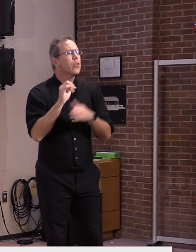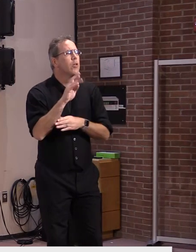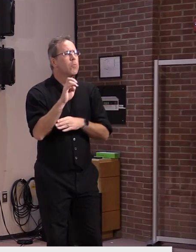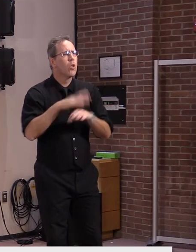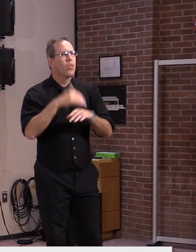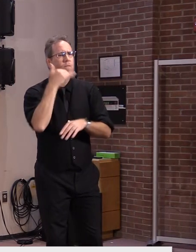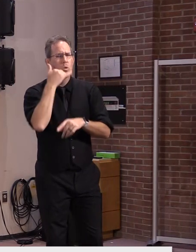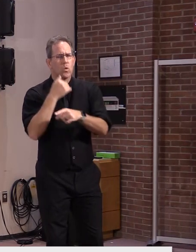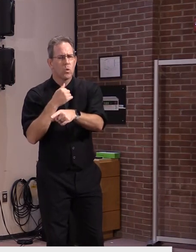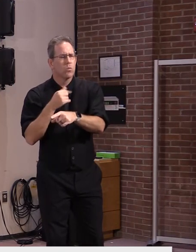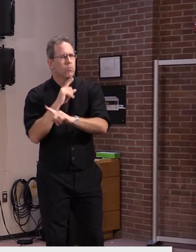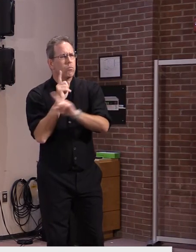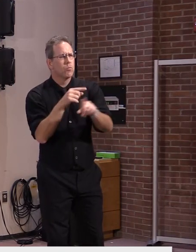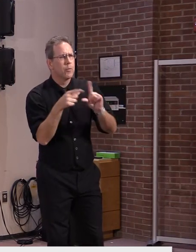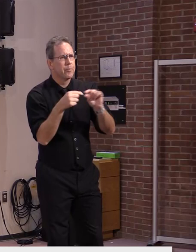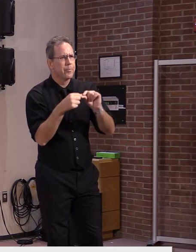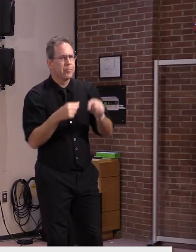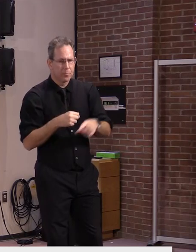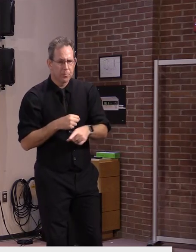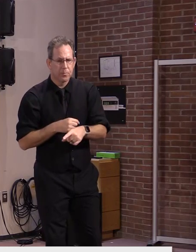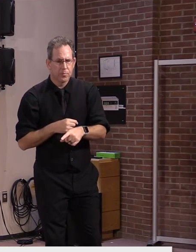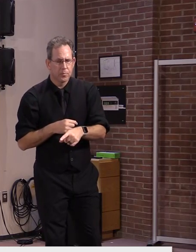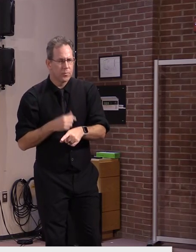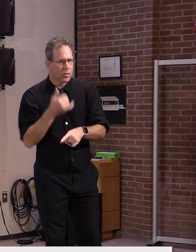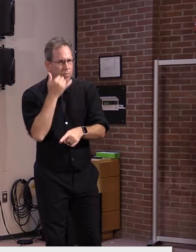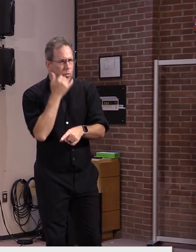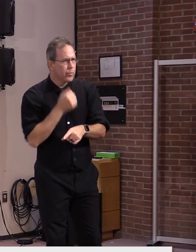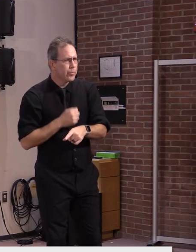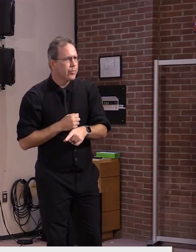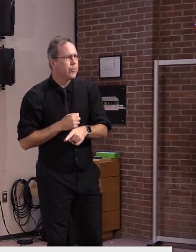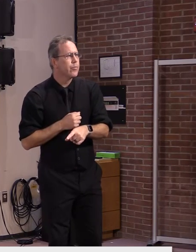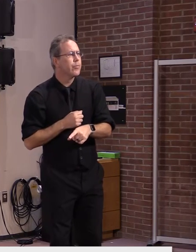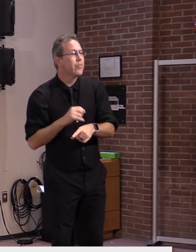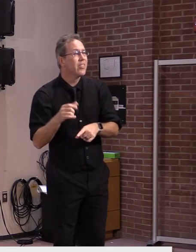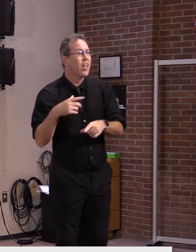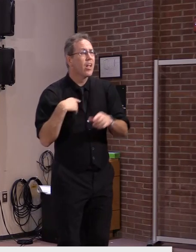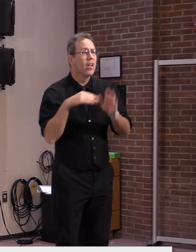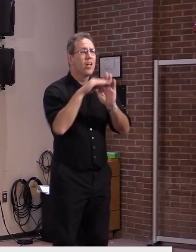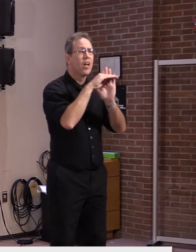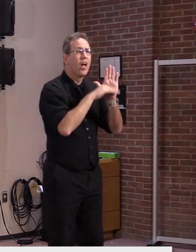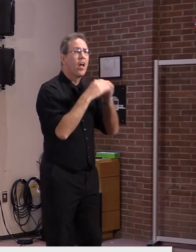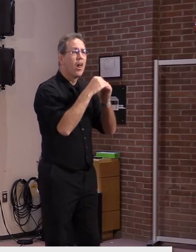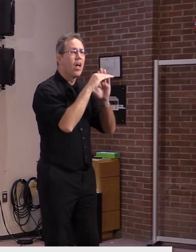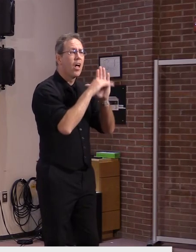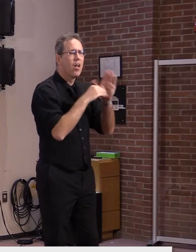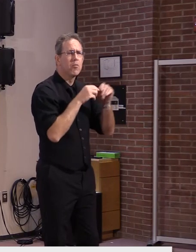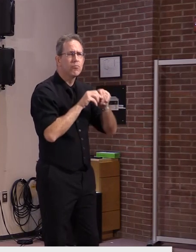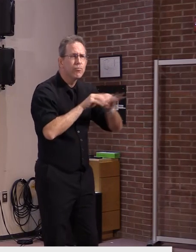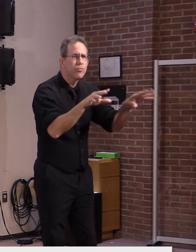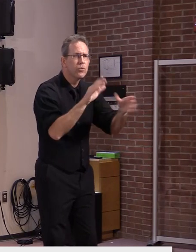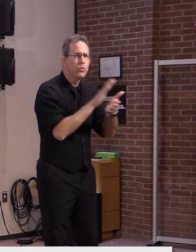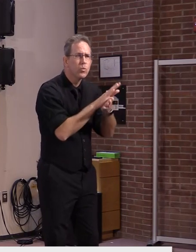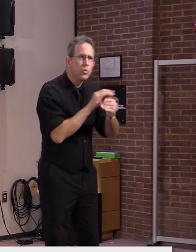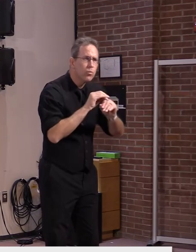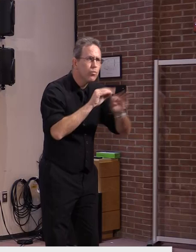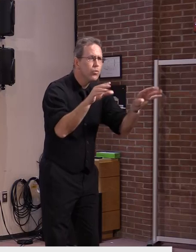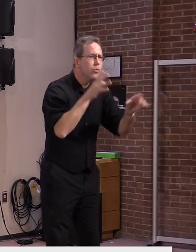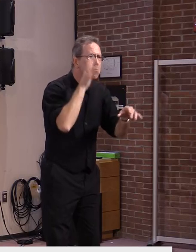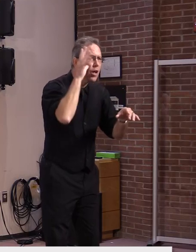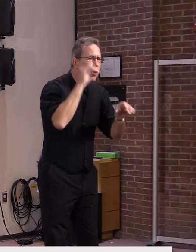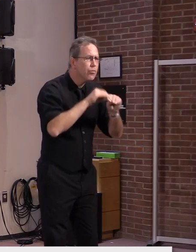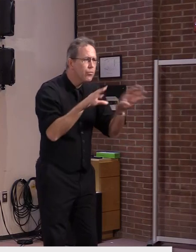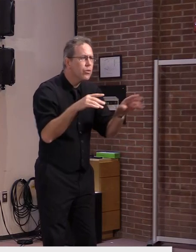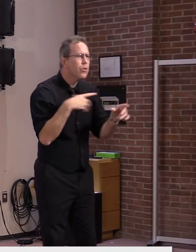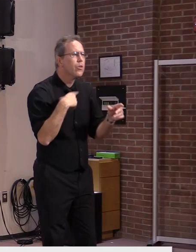the guidance we've been providing to the recreational sports community is to take their cues from what's going on in